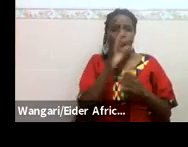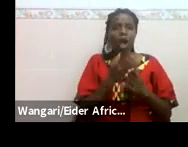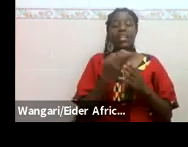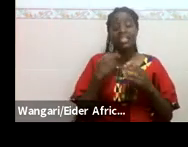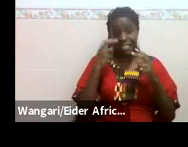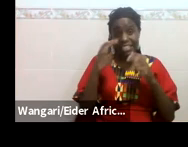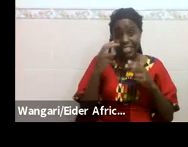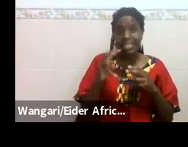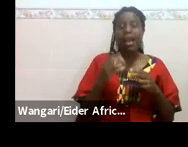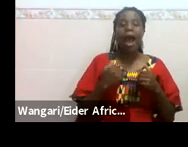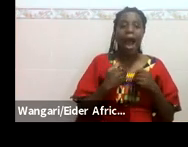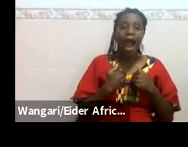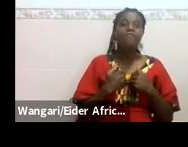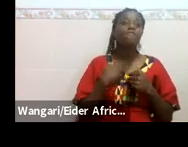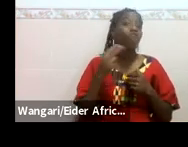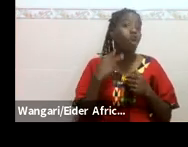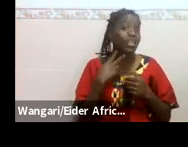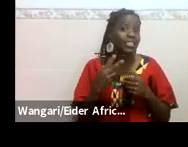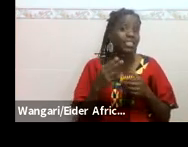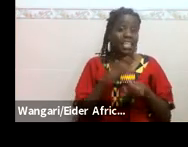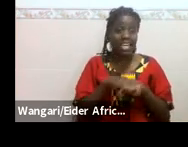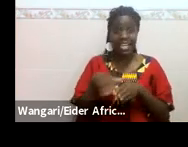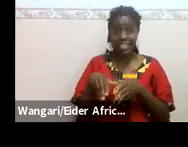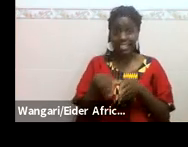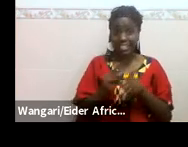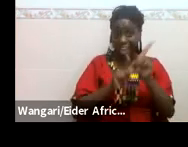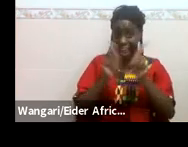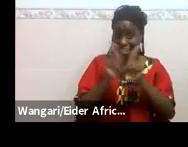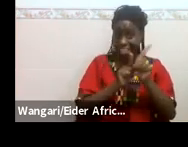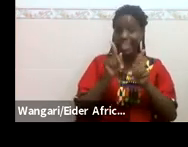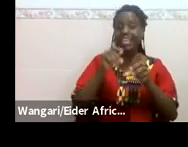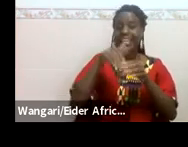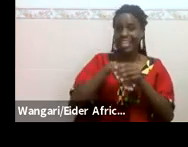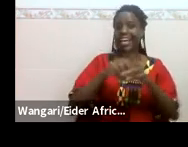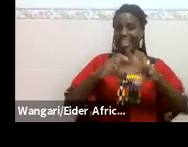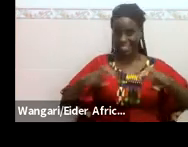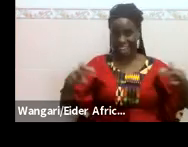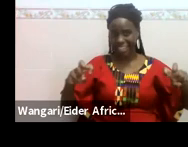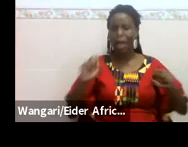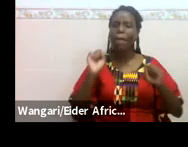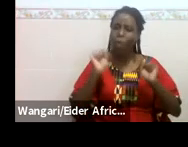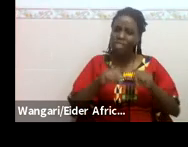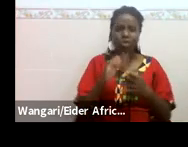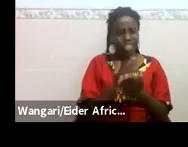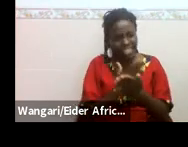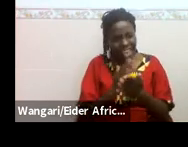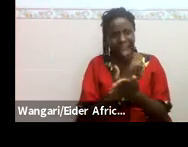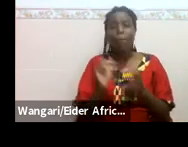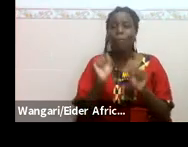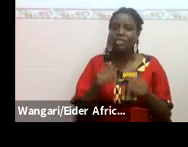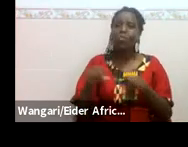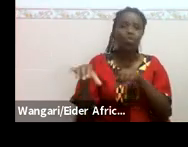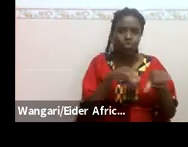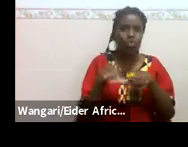voice in this journey. And with time, we can do better and be